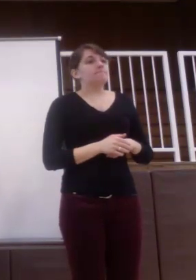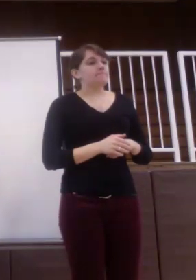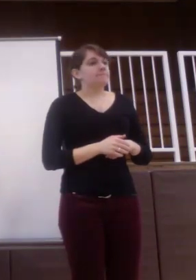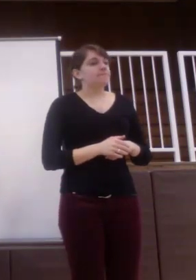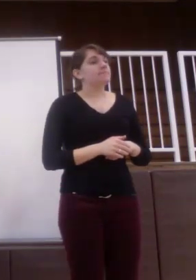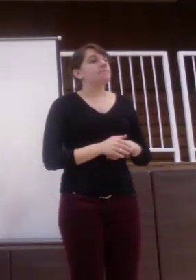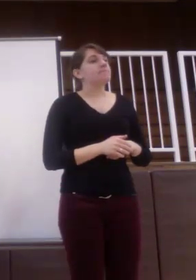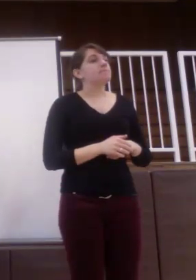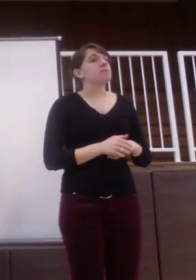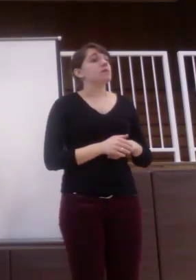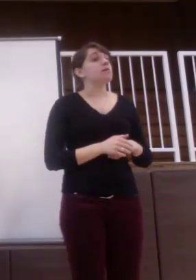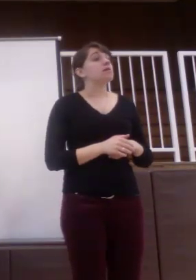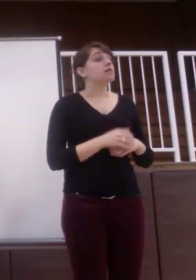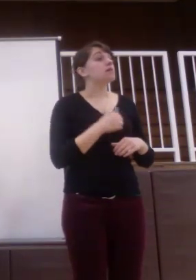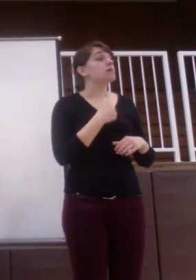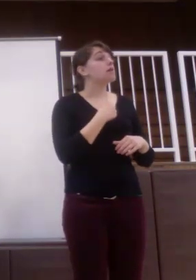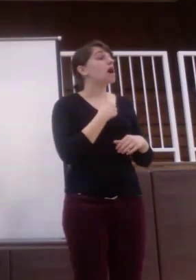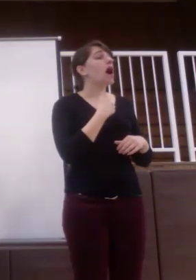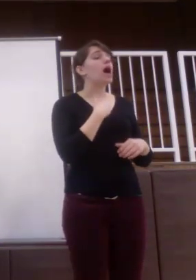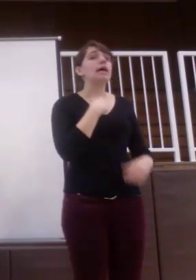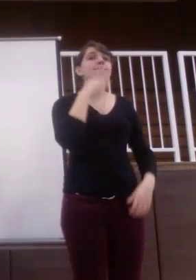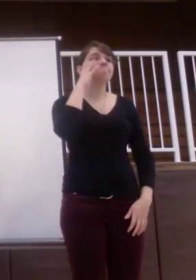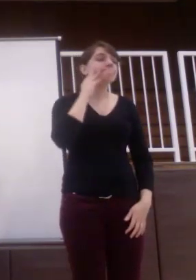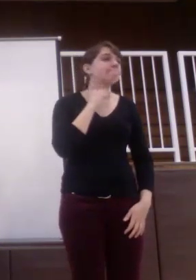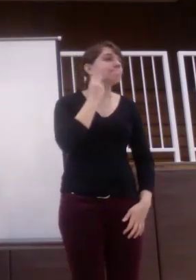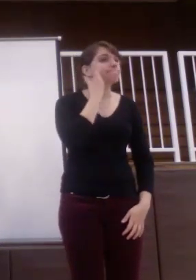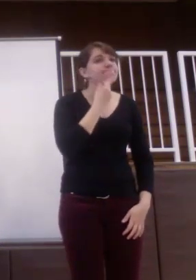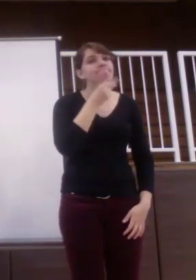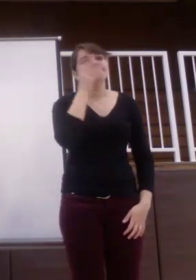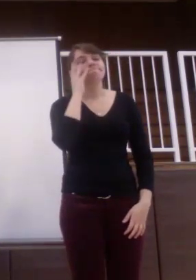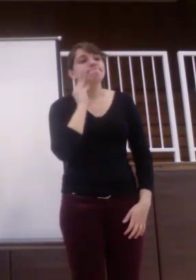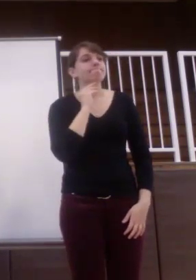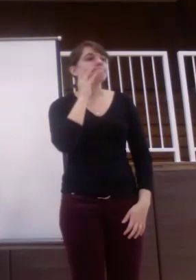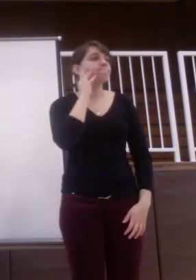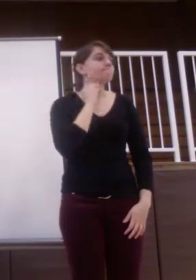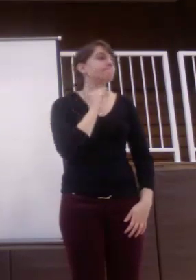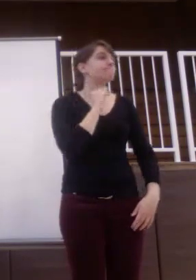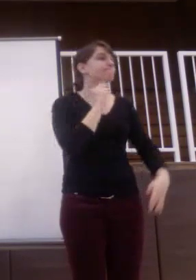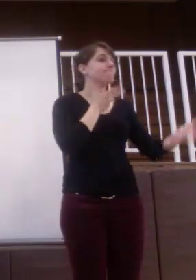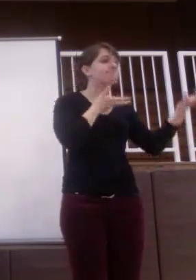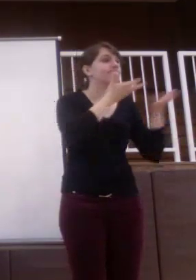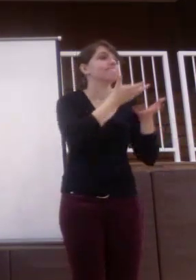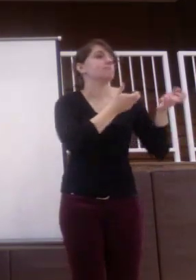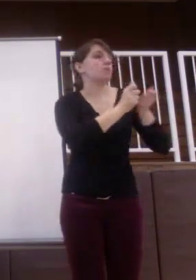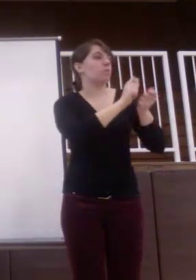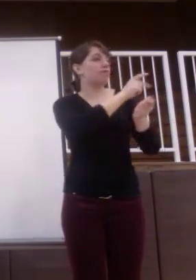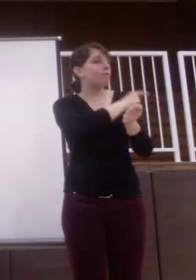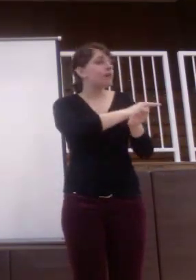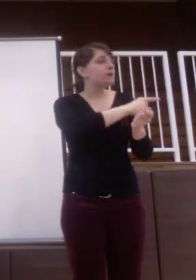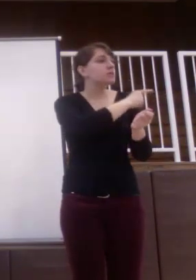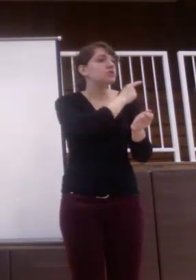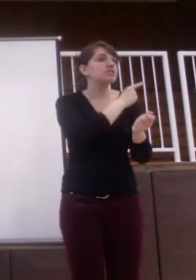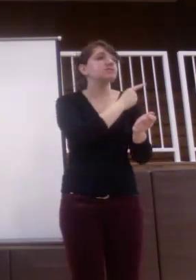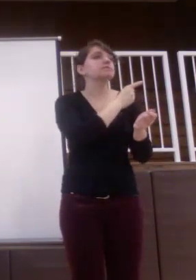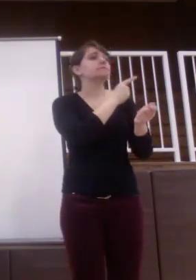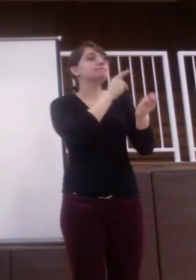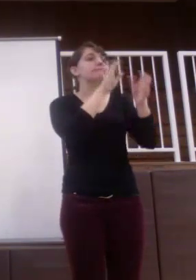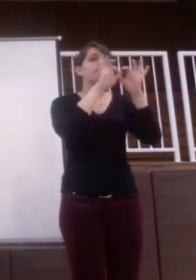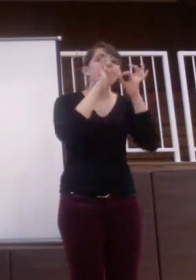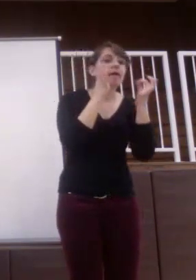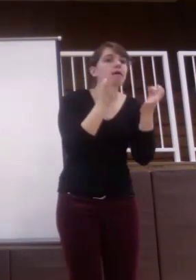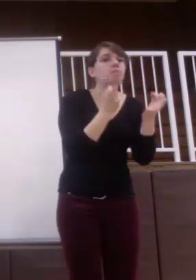So, I do have a lot of experience or contact with patients and